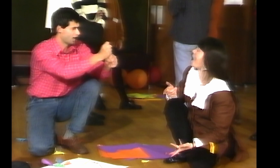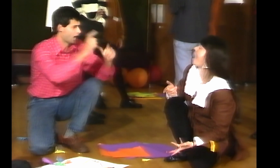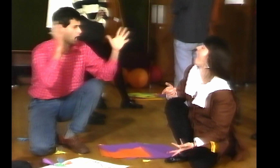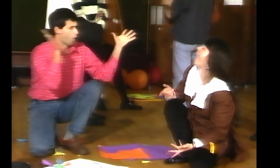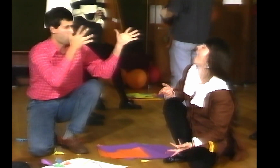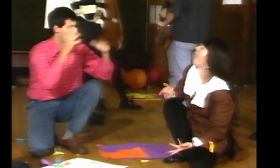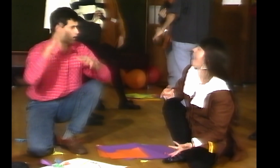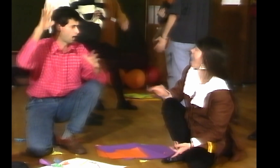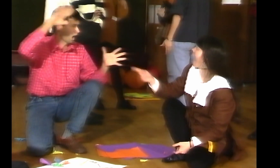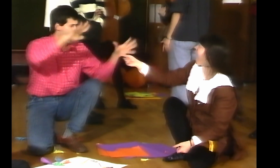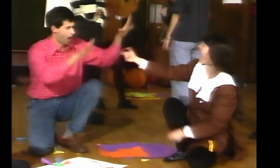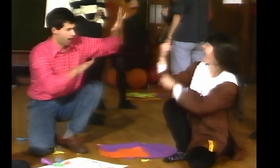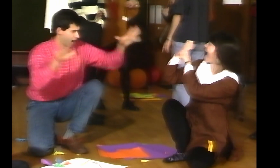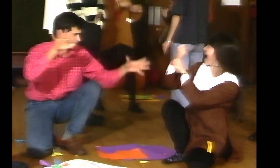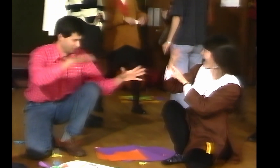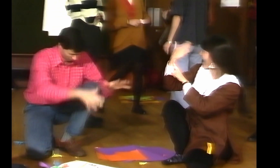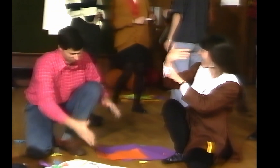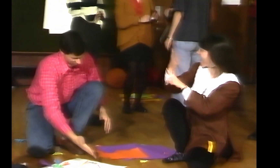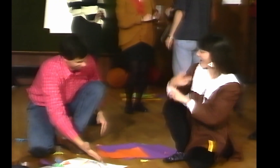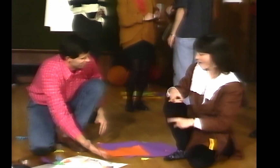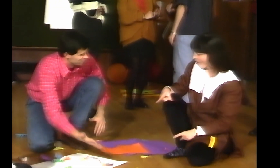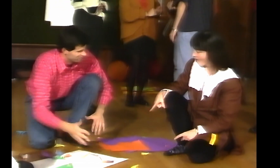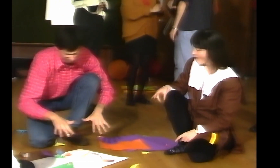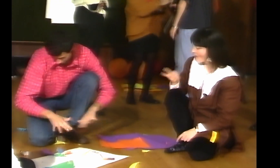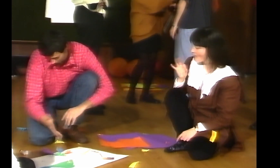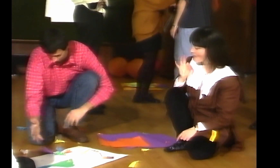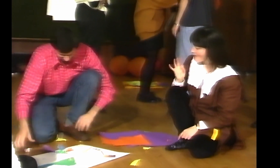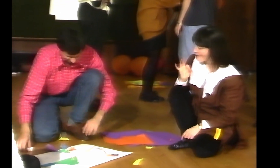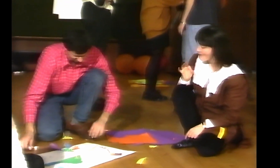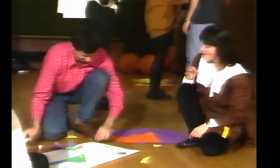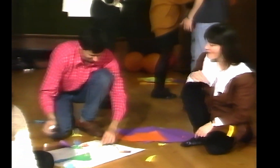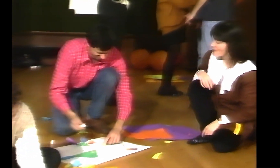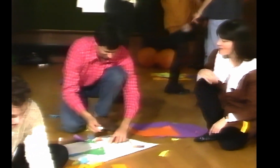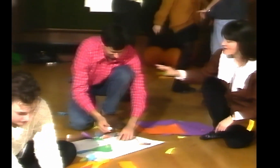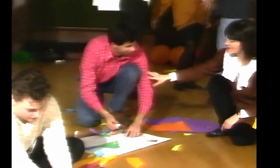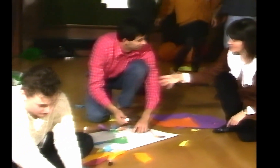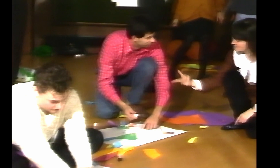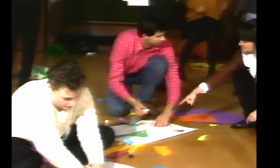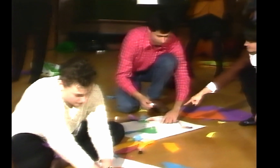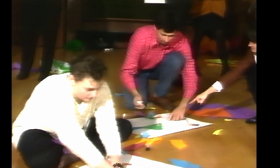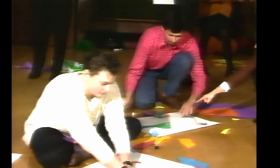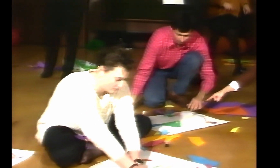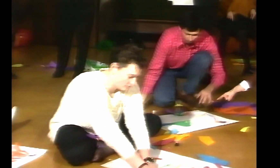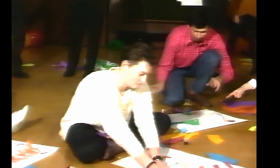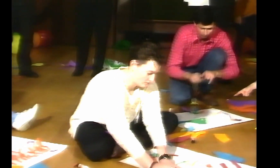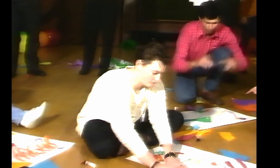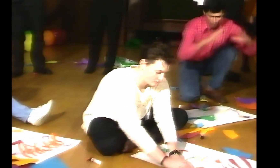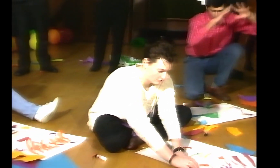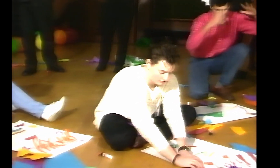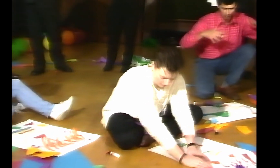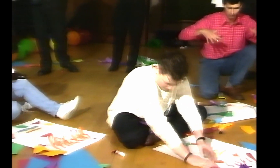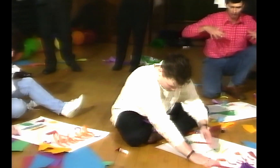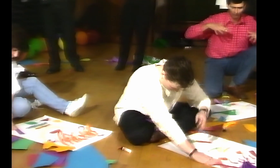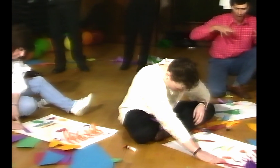The group leaders were from various countries, such as England, America, and Sweden. There wasn't